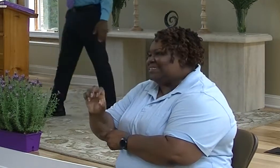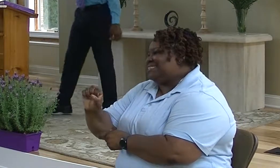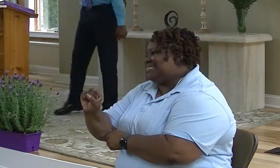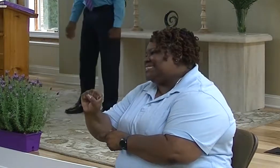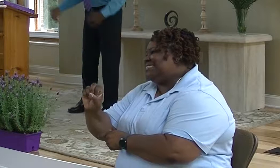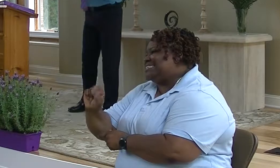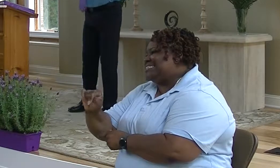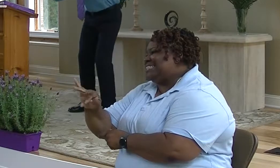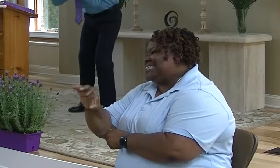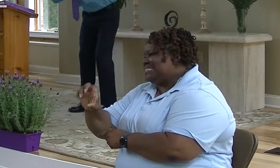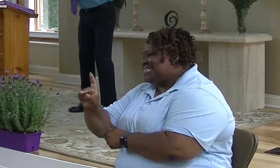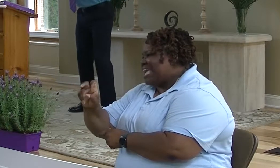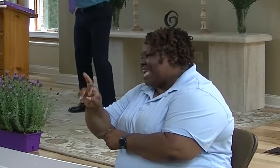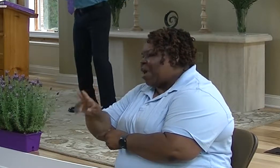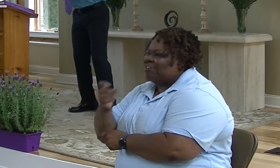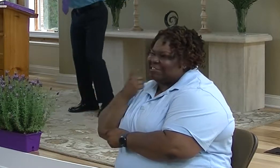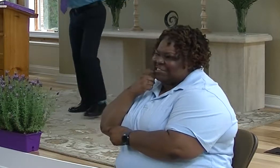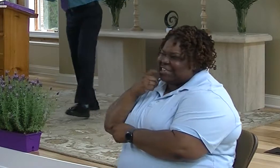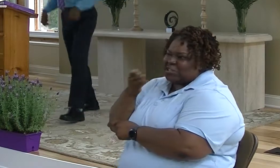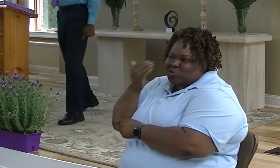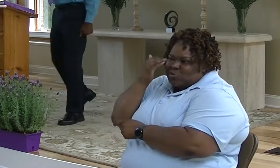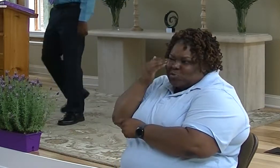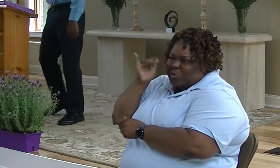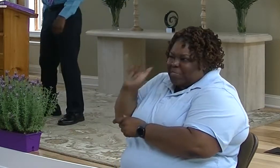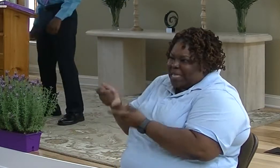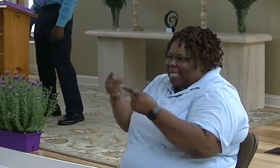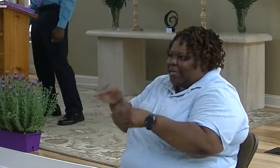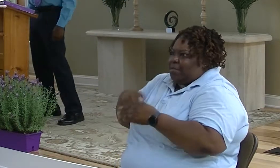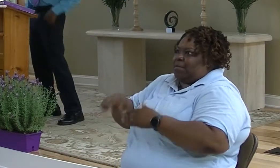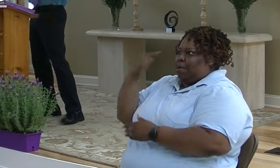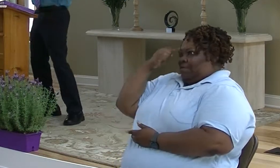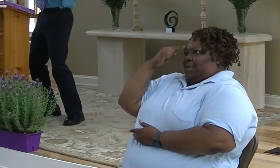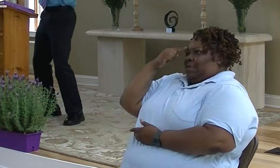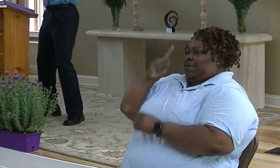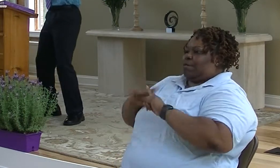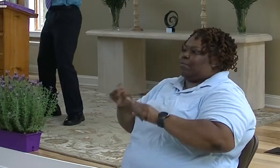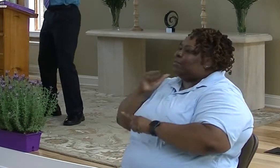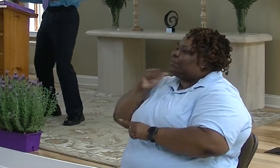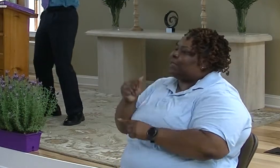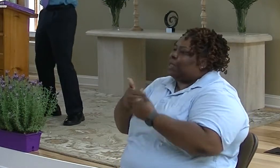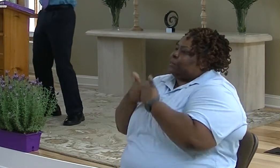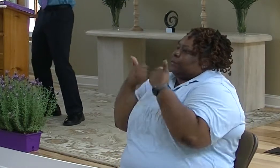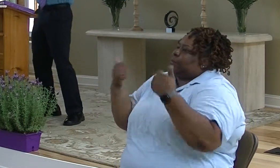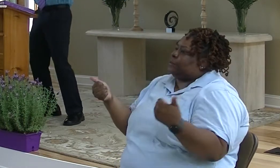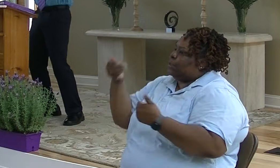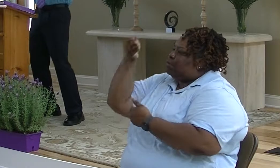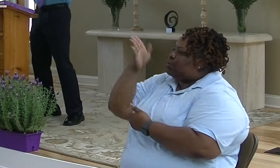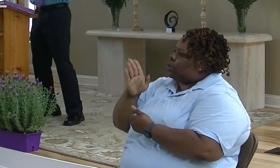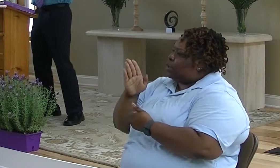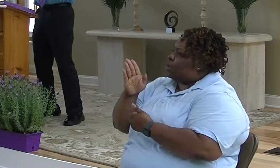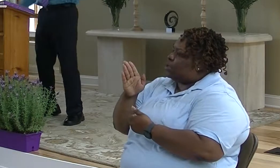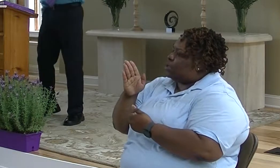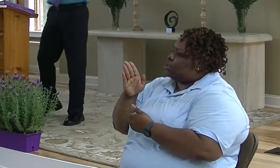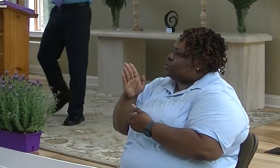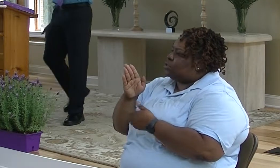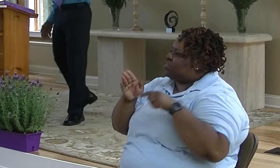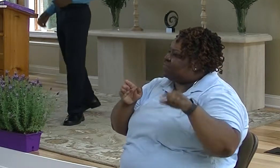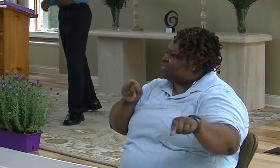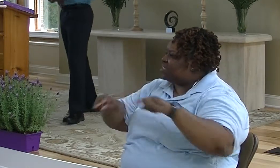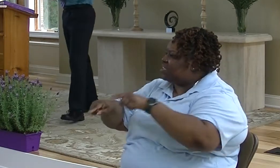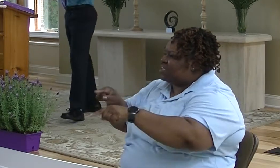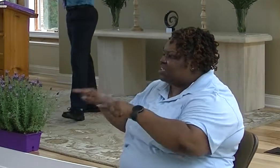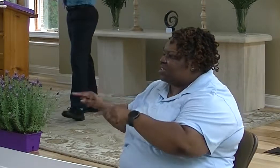I know I want candy. Sorry, it's what came into my mind. But it's not a separate God of all of. There's only